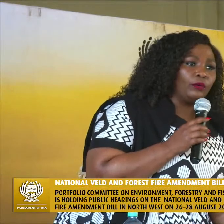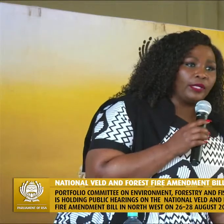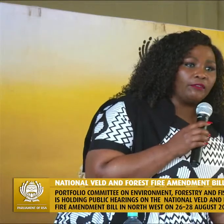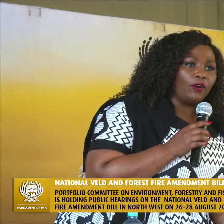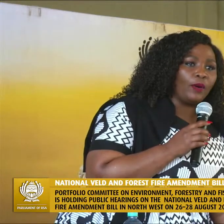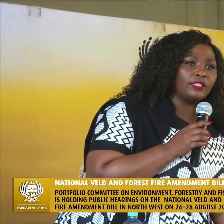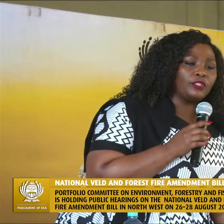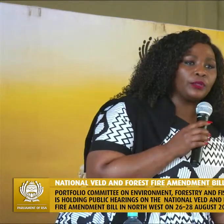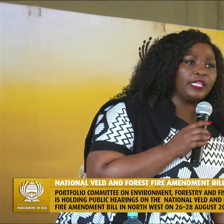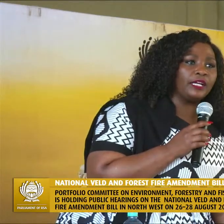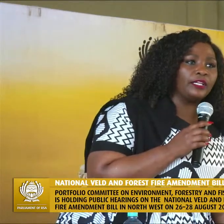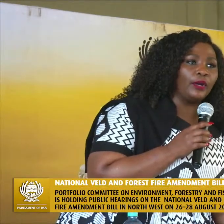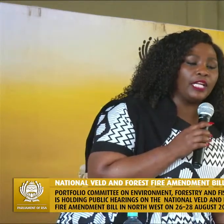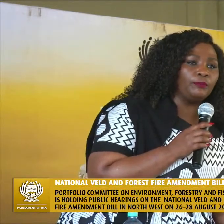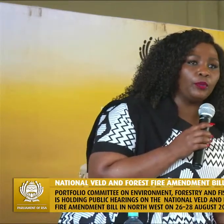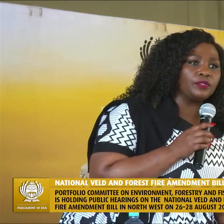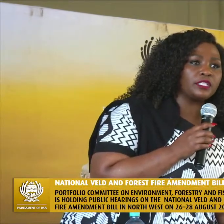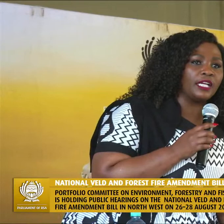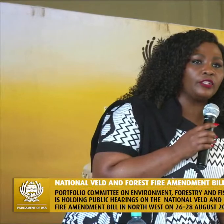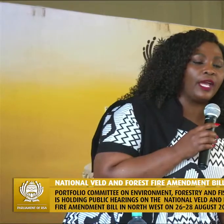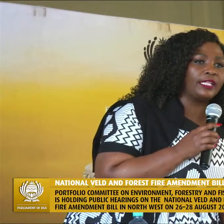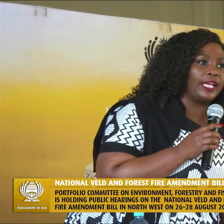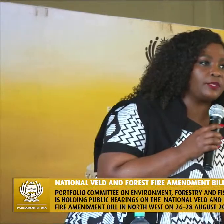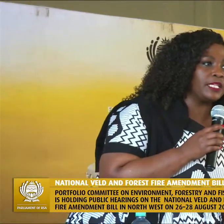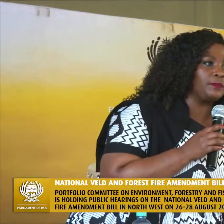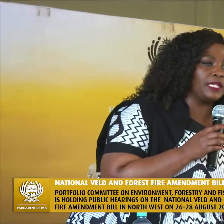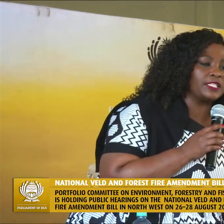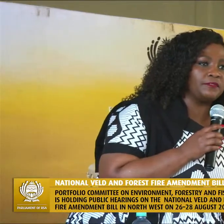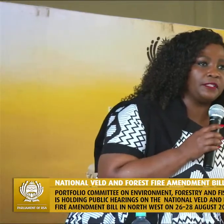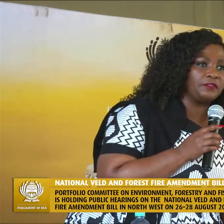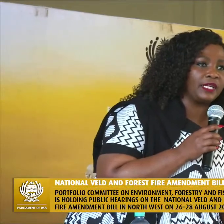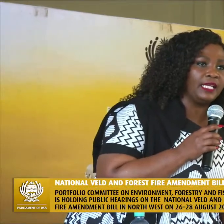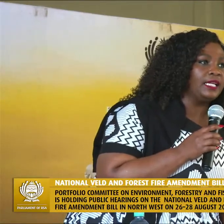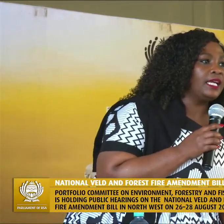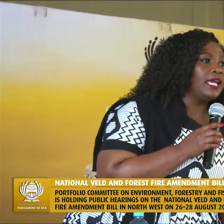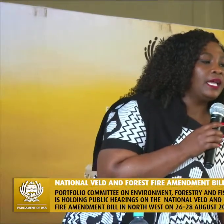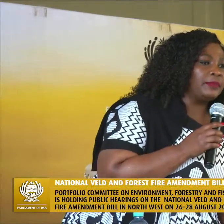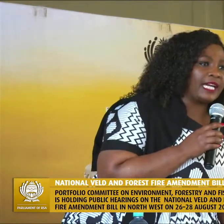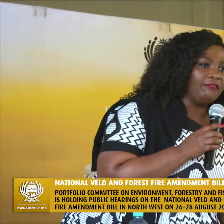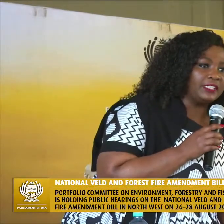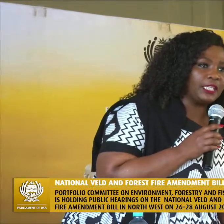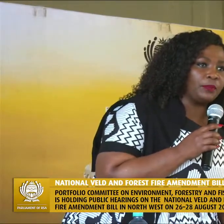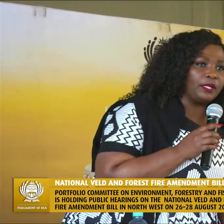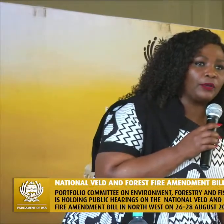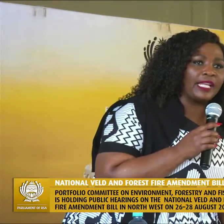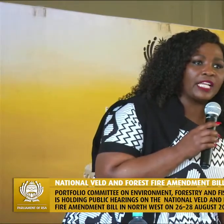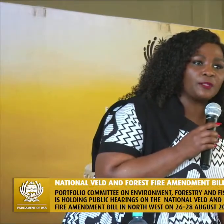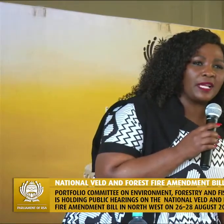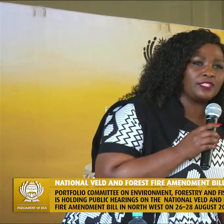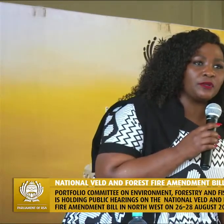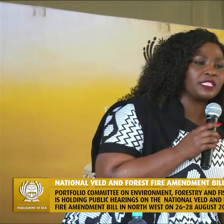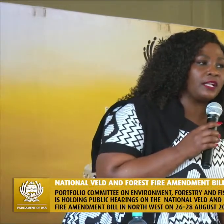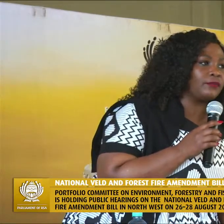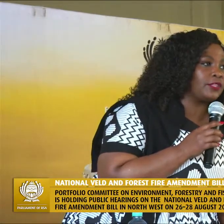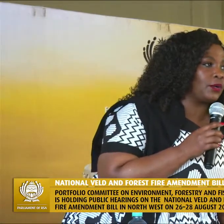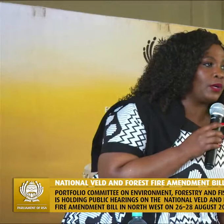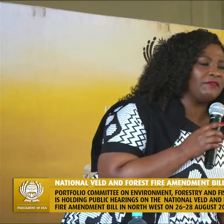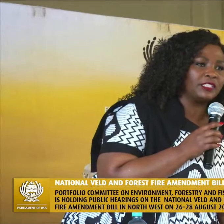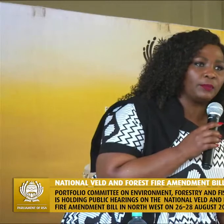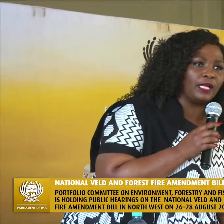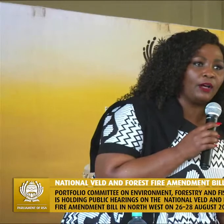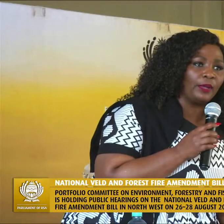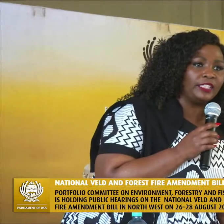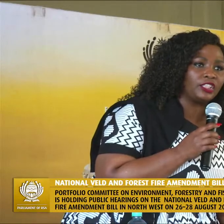we are looking forward to hearing your inputs and your engagement please feel free be comfortable you can express yourself with your